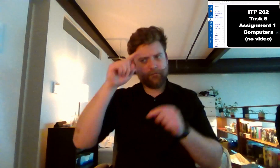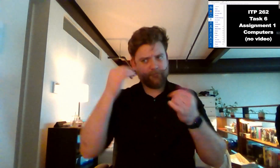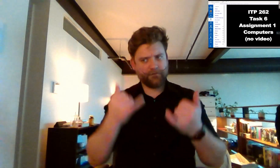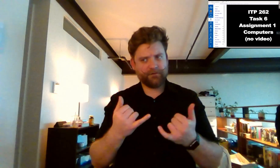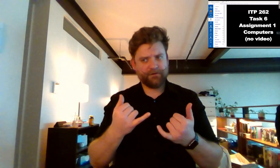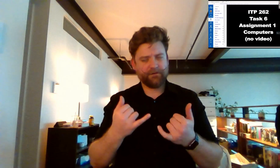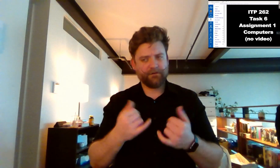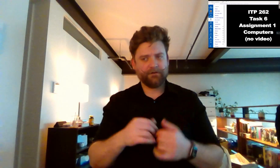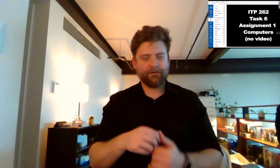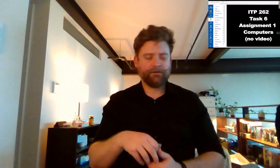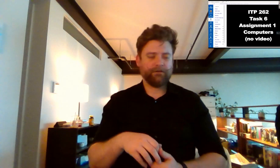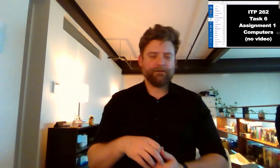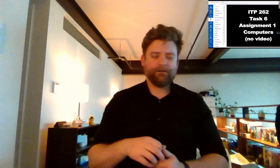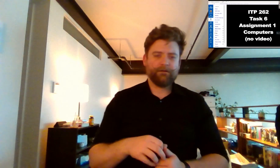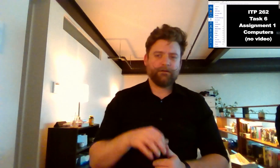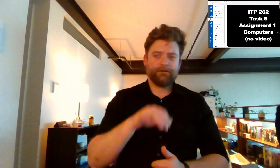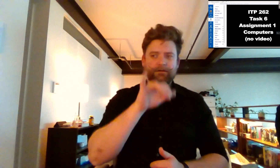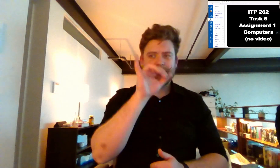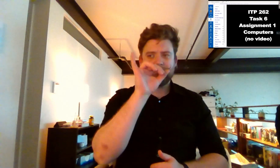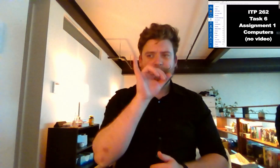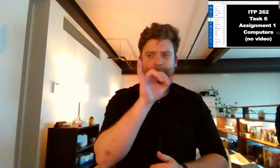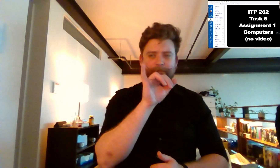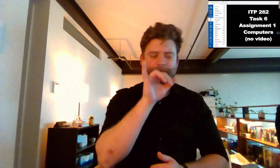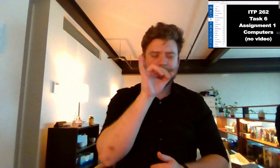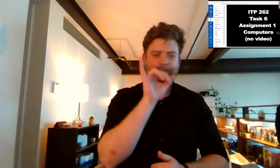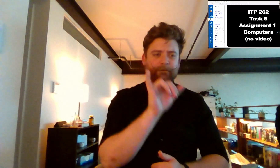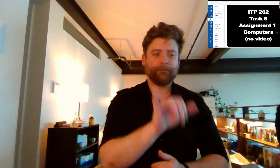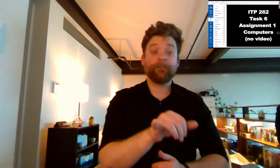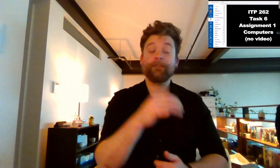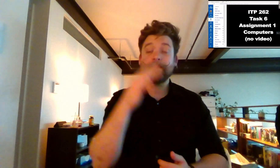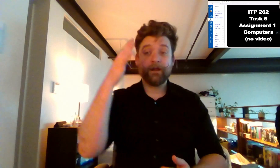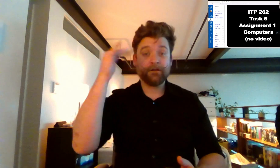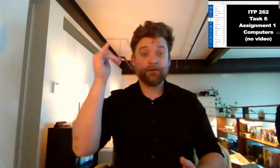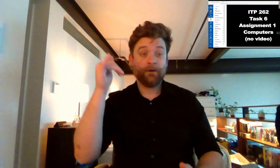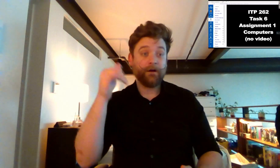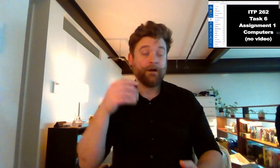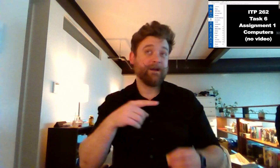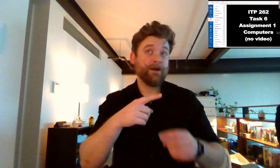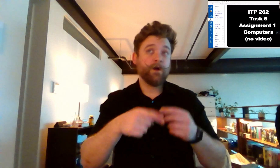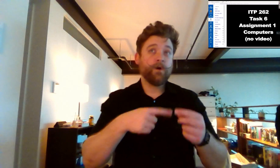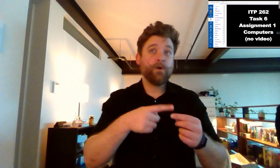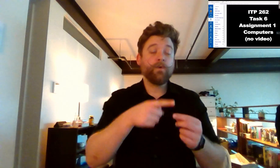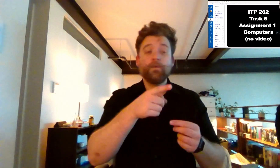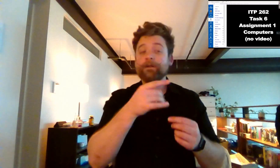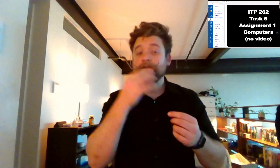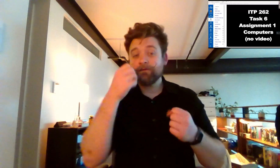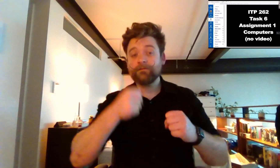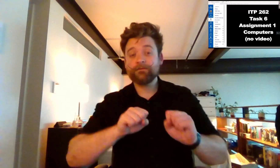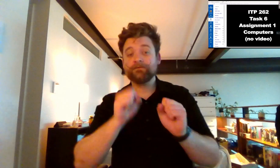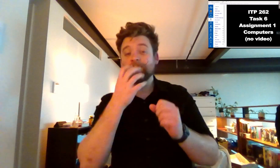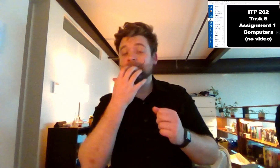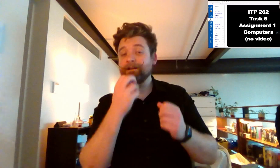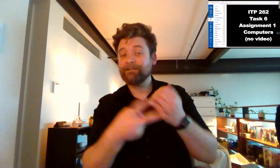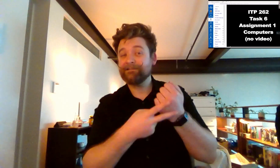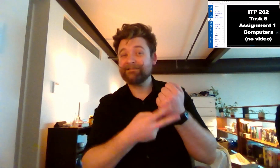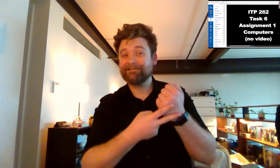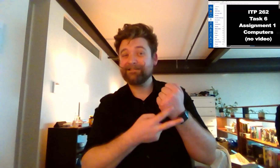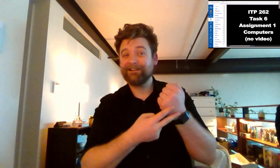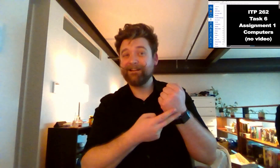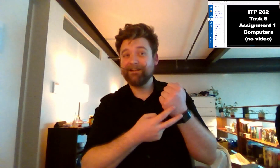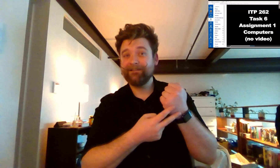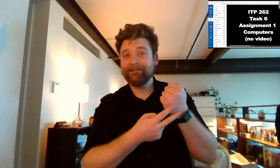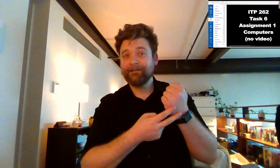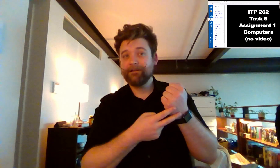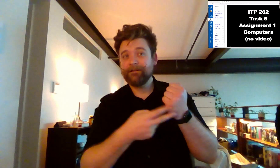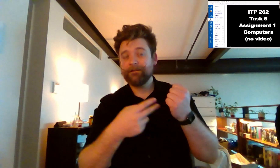Yeah, that's why when you tried to save, you need to do a backup on a computer. But anyway, we will just go over it again. We'll review